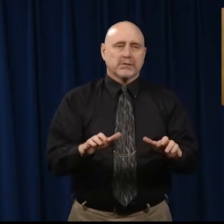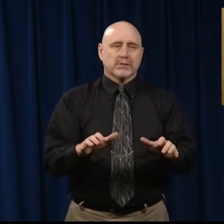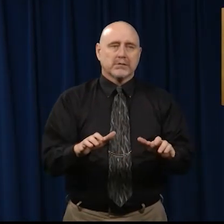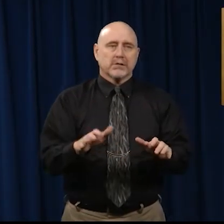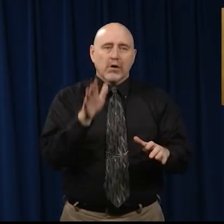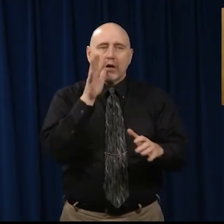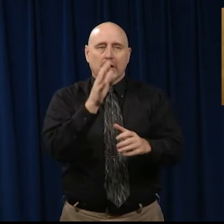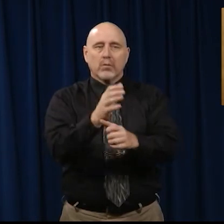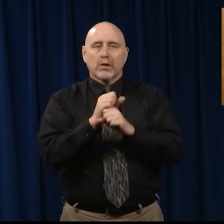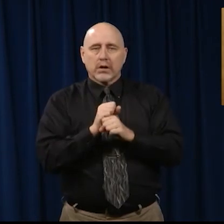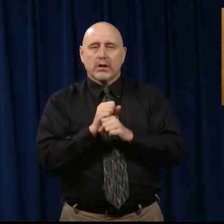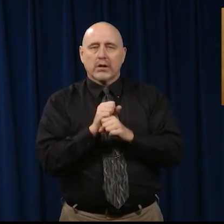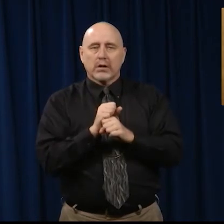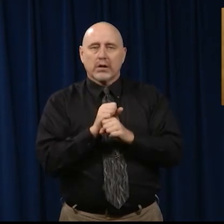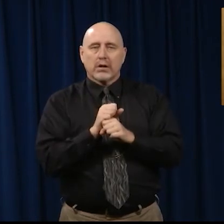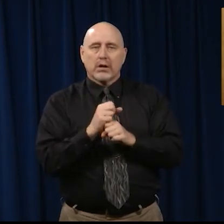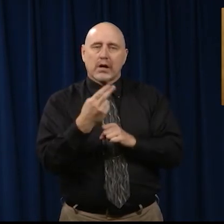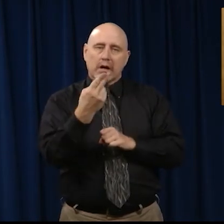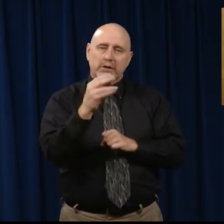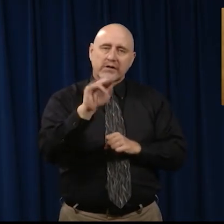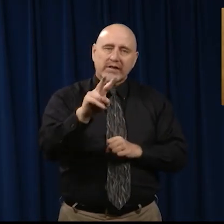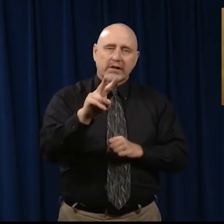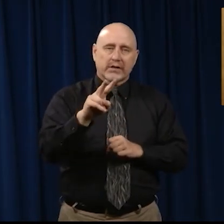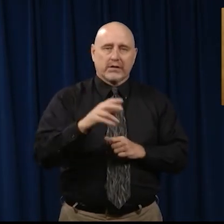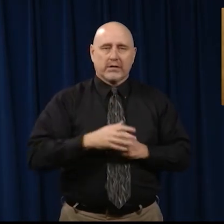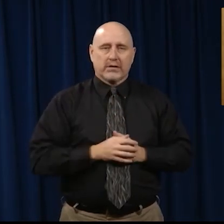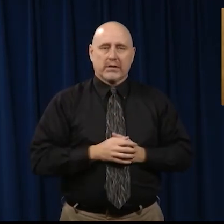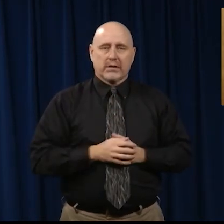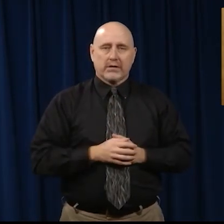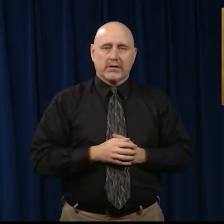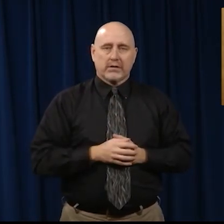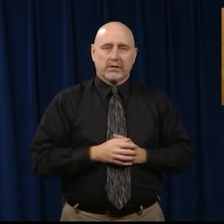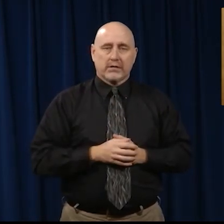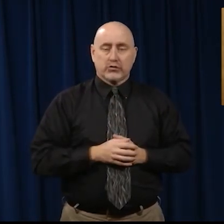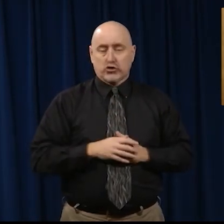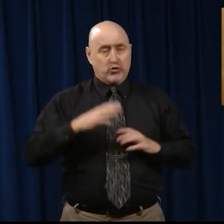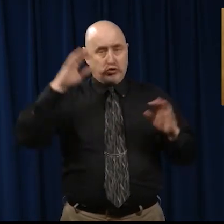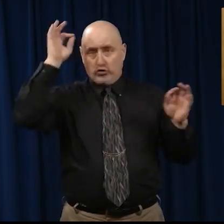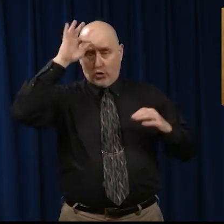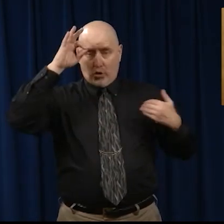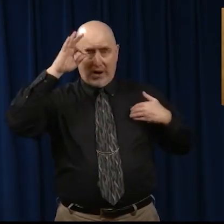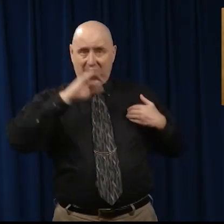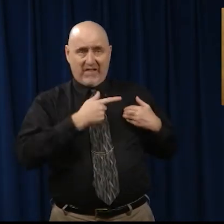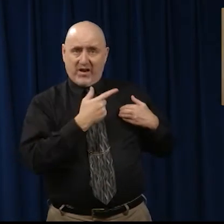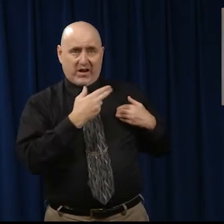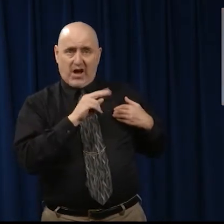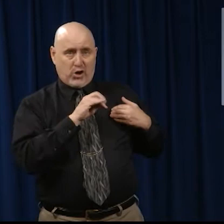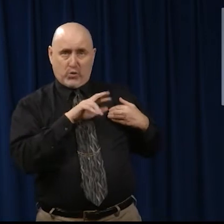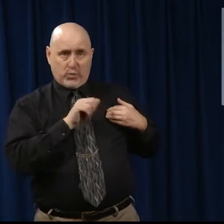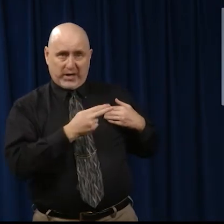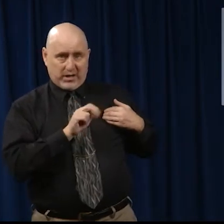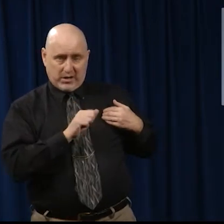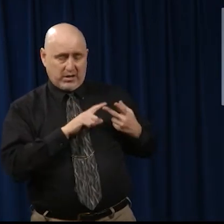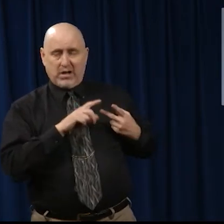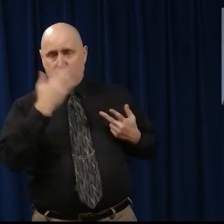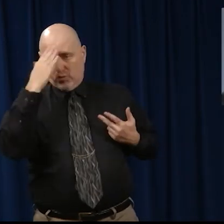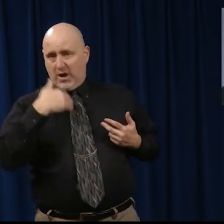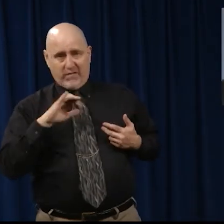7 times rather, more likely chance that you're going to get HIV. So you don't know that you've got gonorrhea. You don't know that you've got